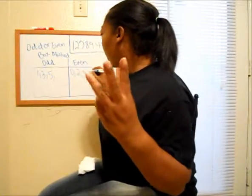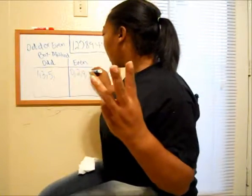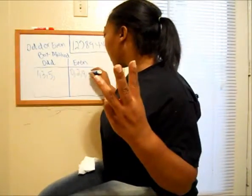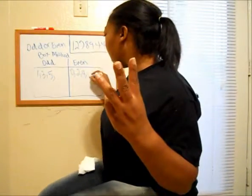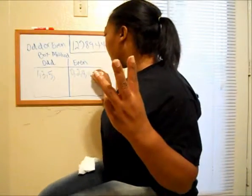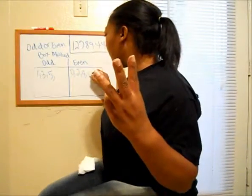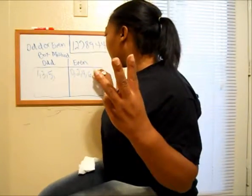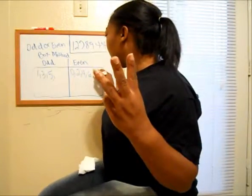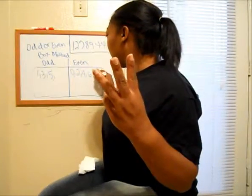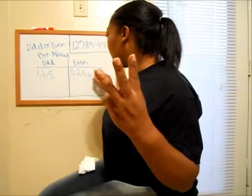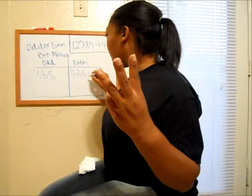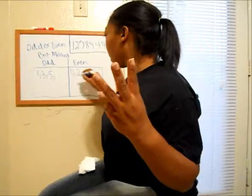6,